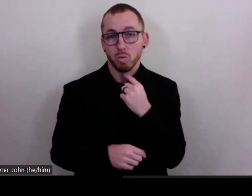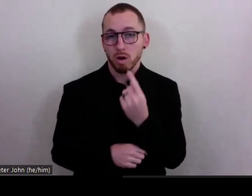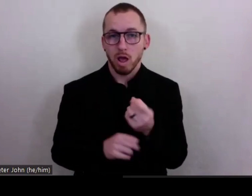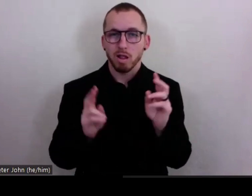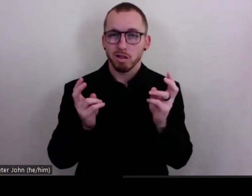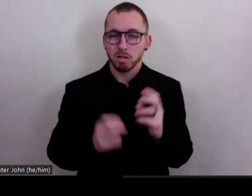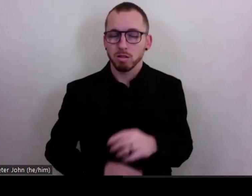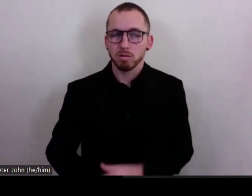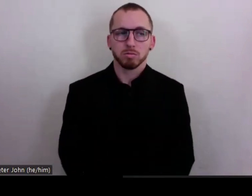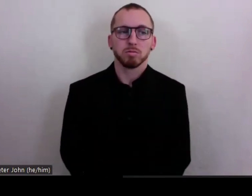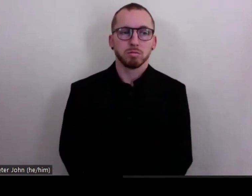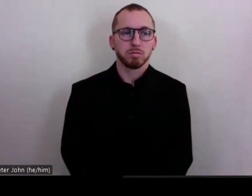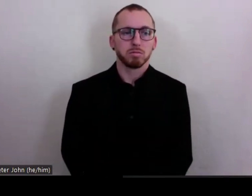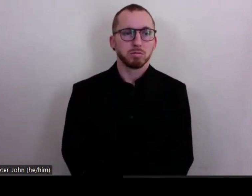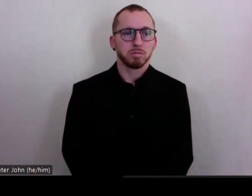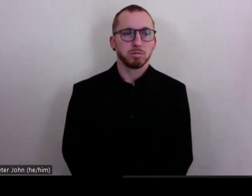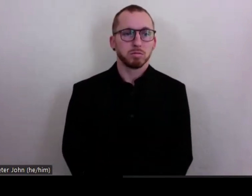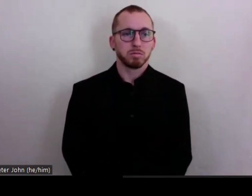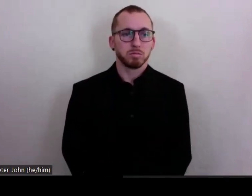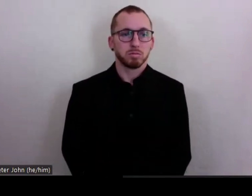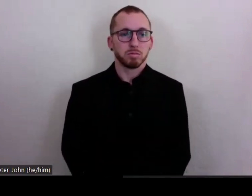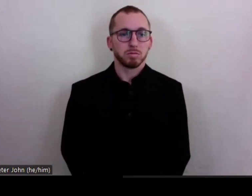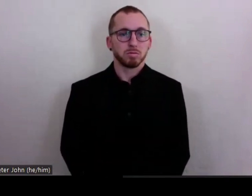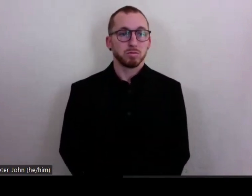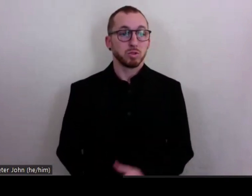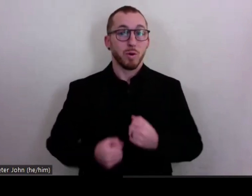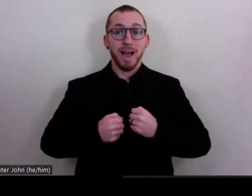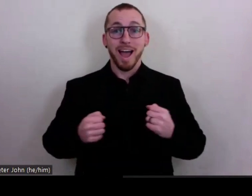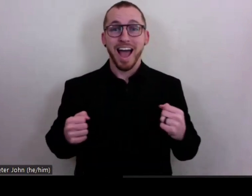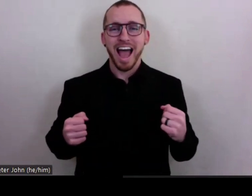Really hard to be who you are when you have to keep your mouth shut about it.